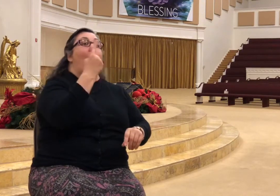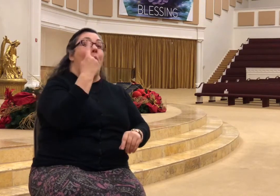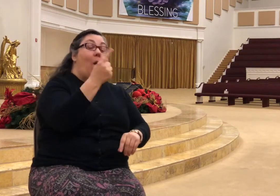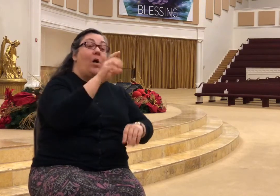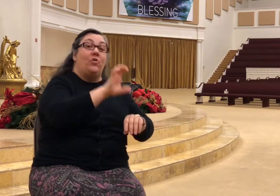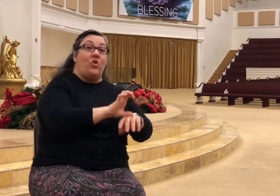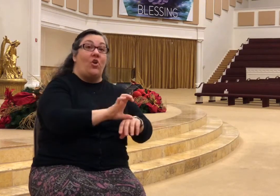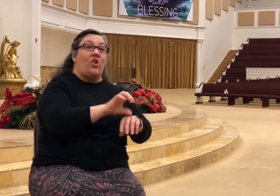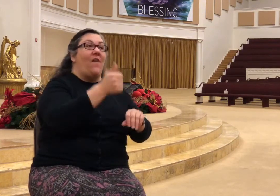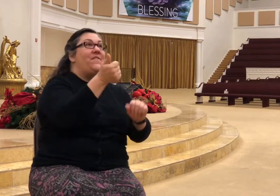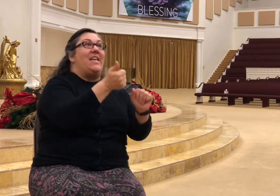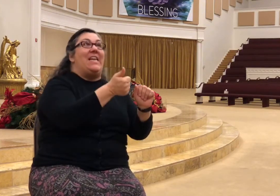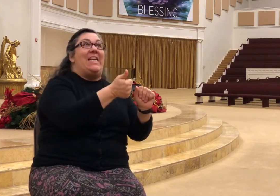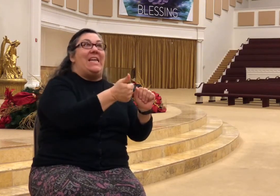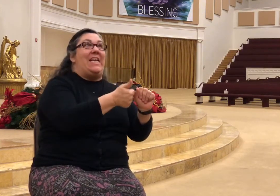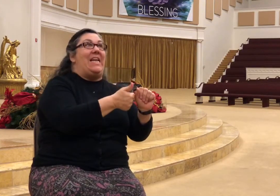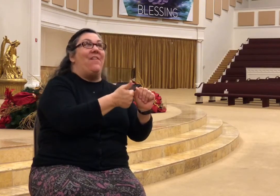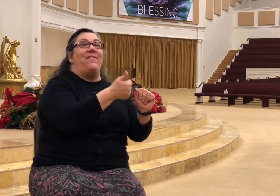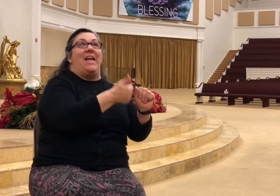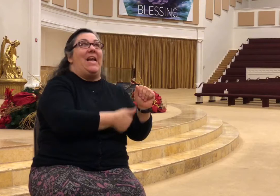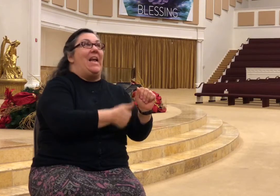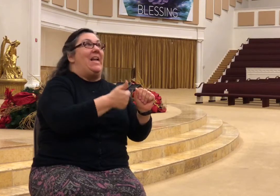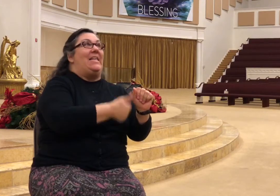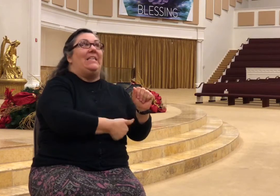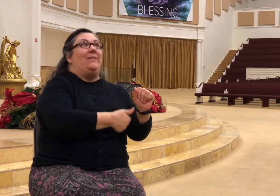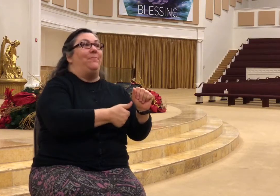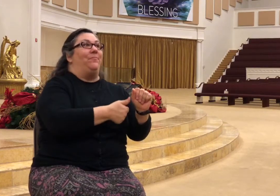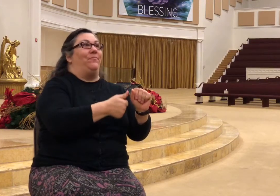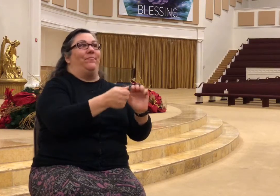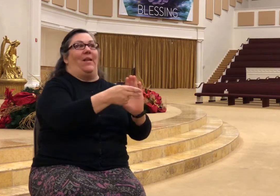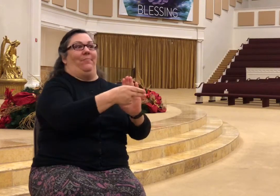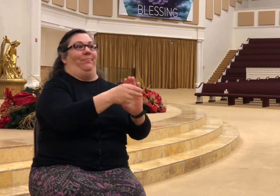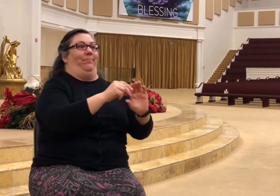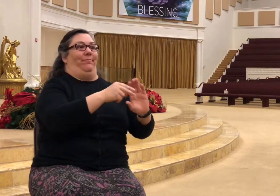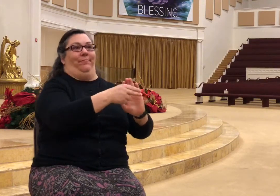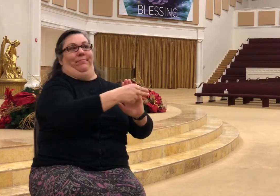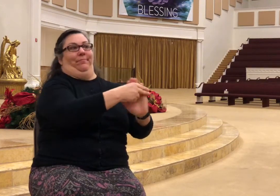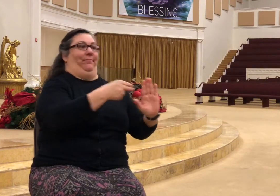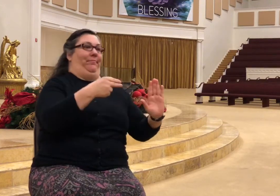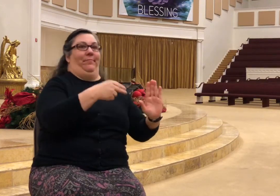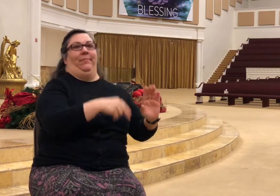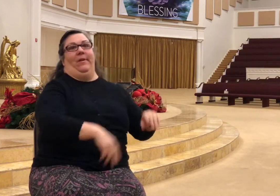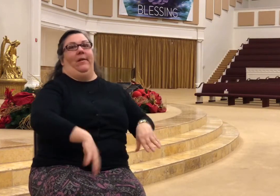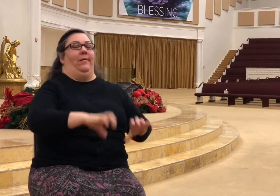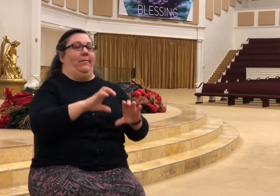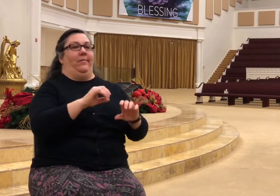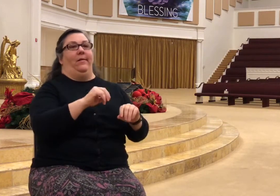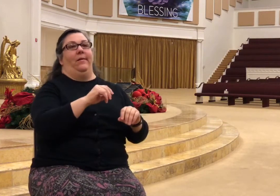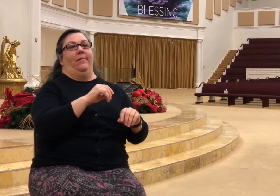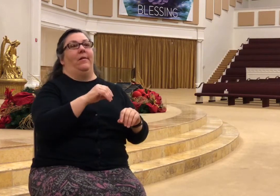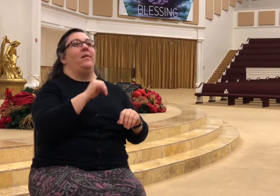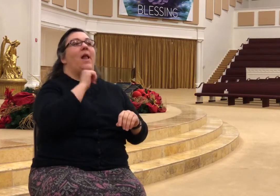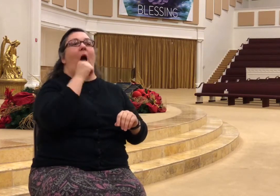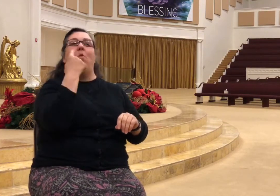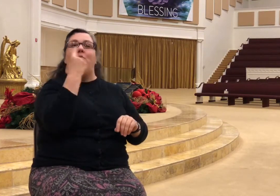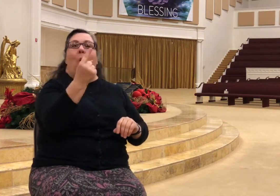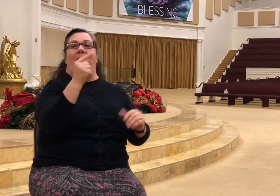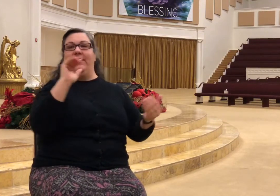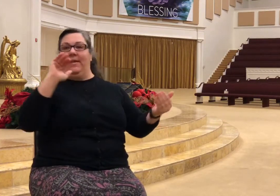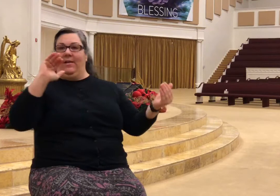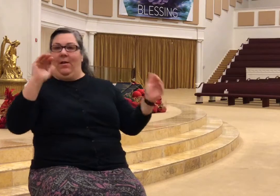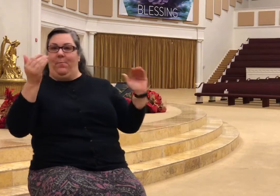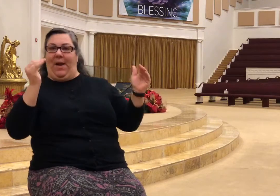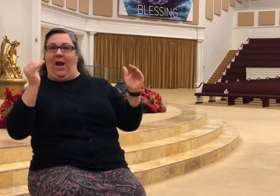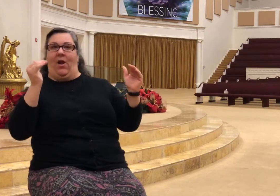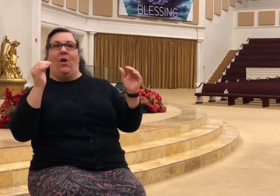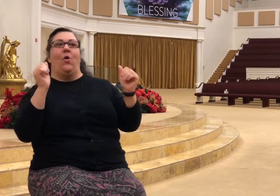any brand, title, club, organization, denomination. There's not one that will compare to the